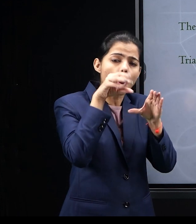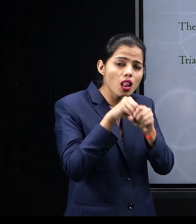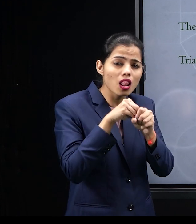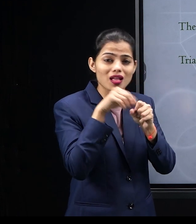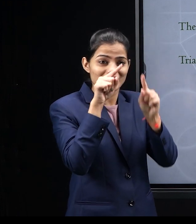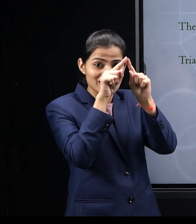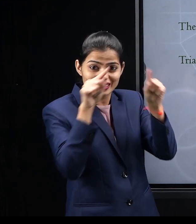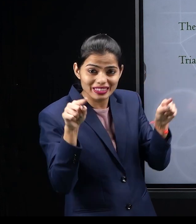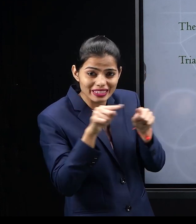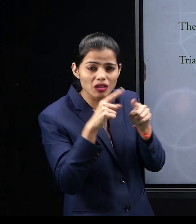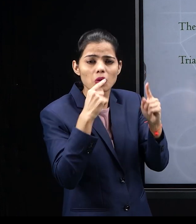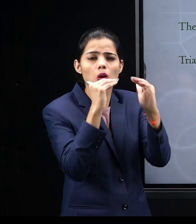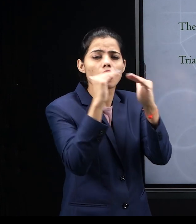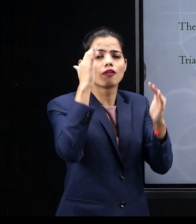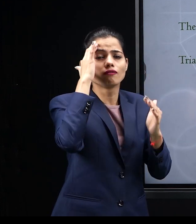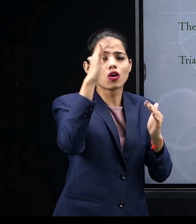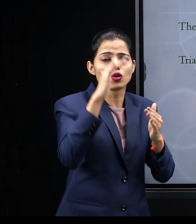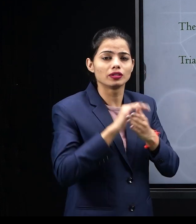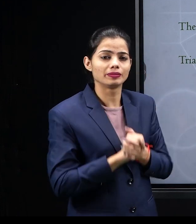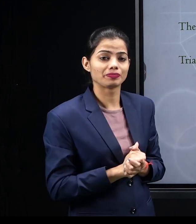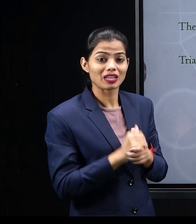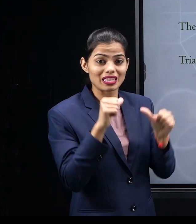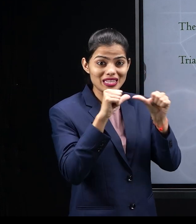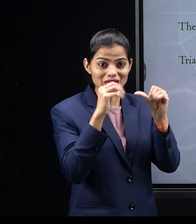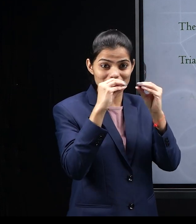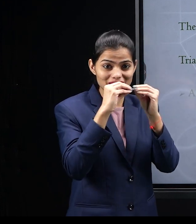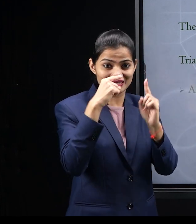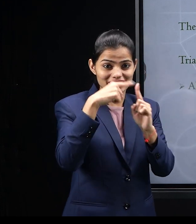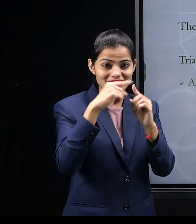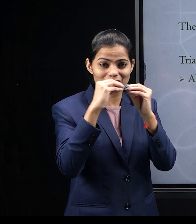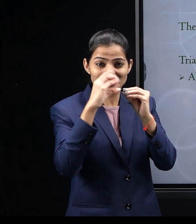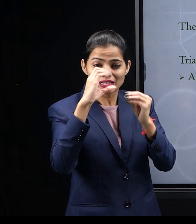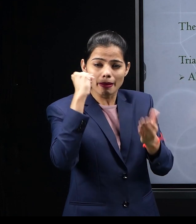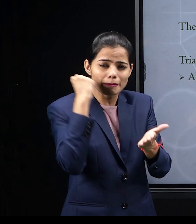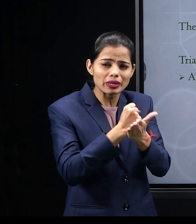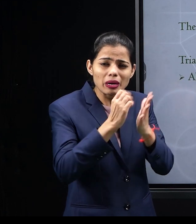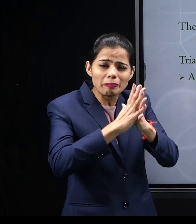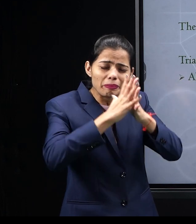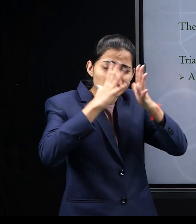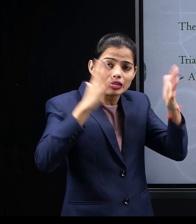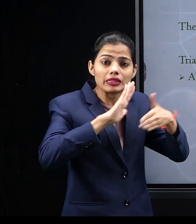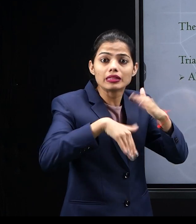According to the triangle inequality theorem, AB plus BC must be greater than